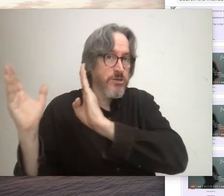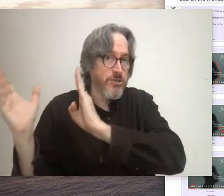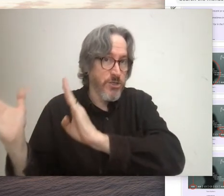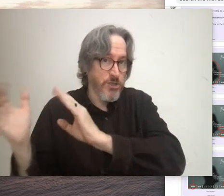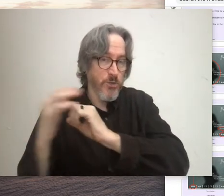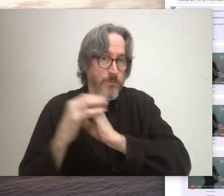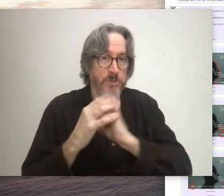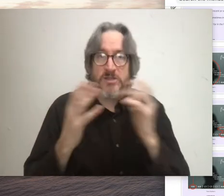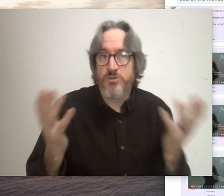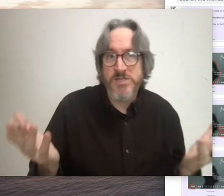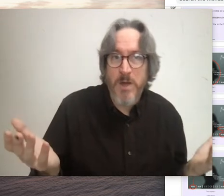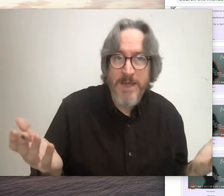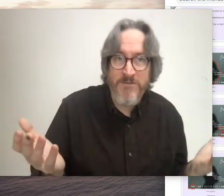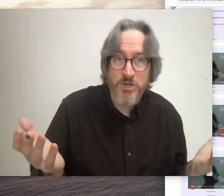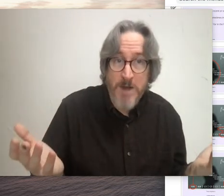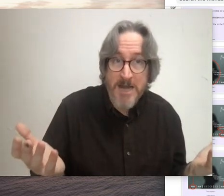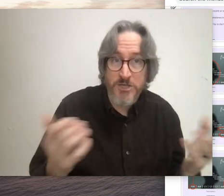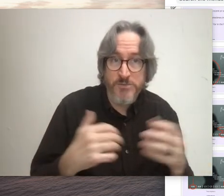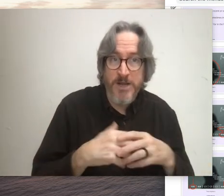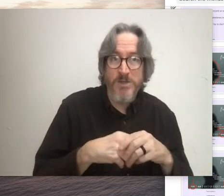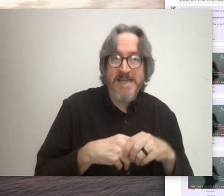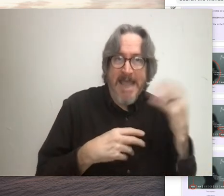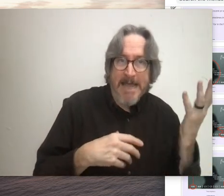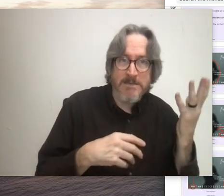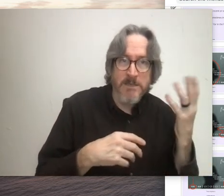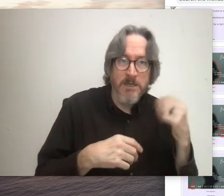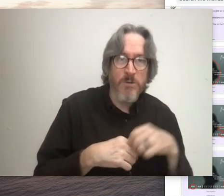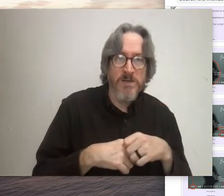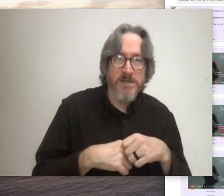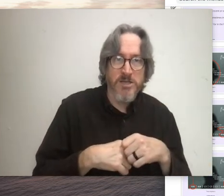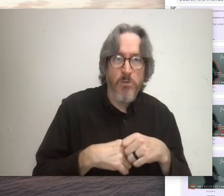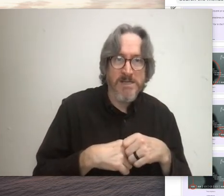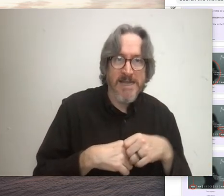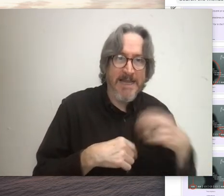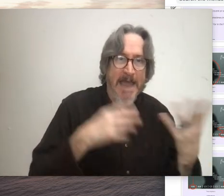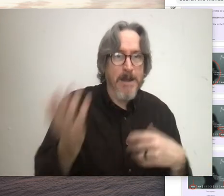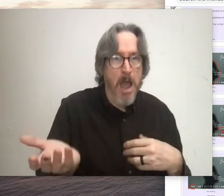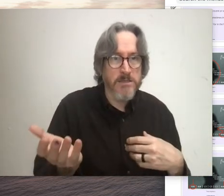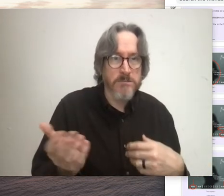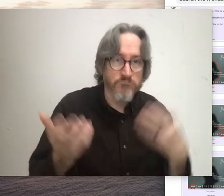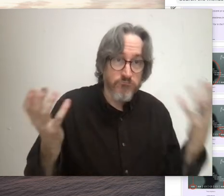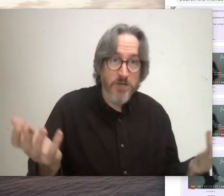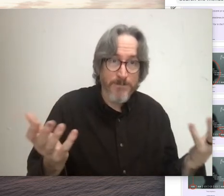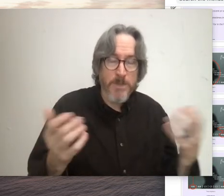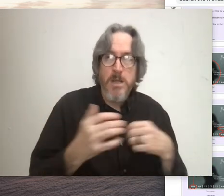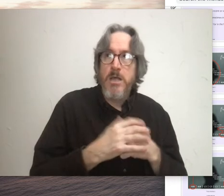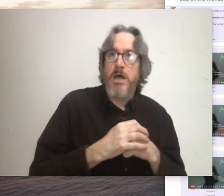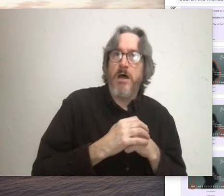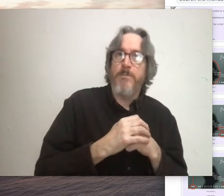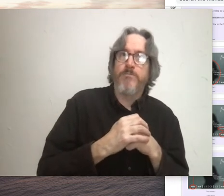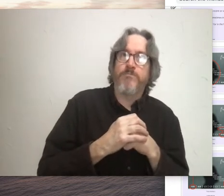easier to do. It's the reason why we have contractions, right? We say can't when we don't want to say cannot, right?